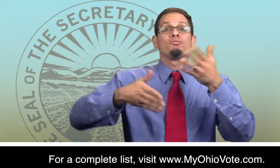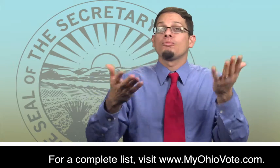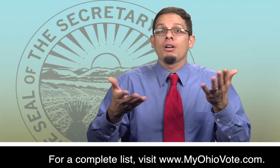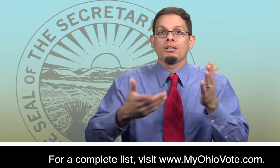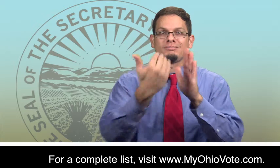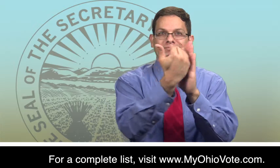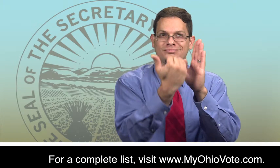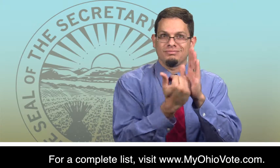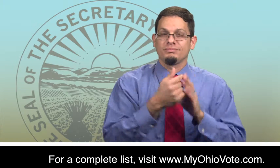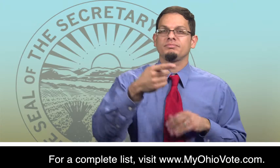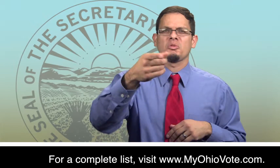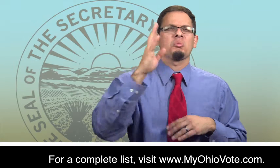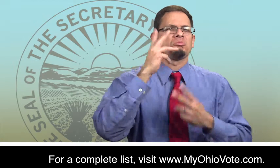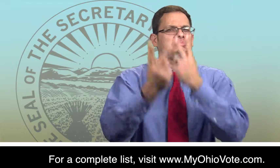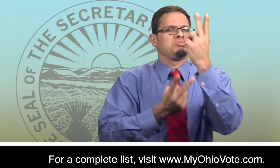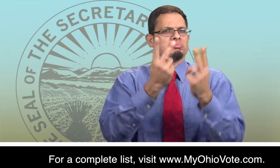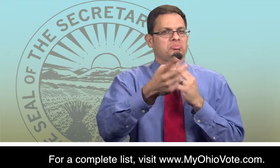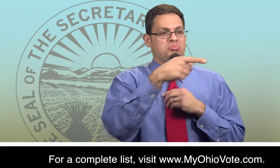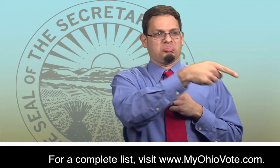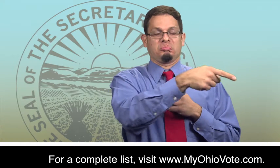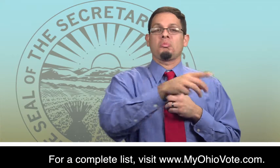For a complete list, visit